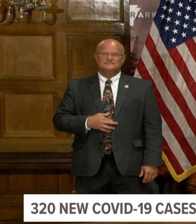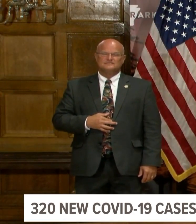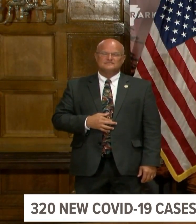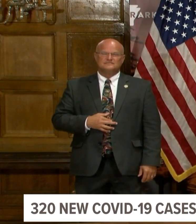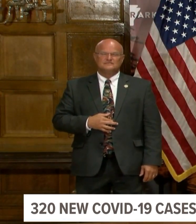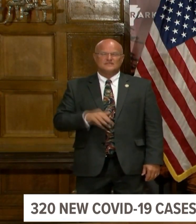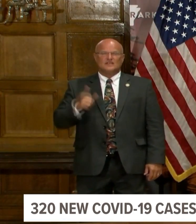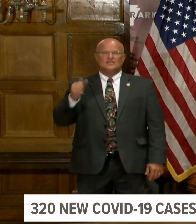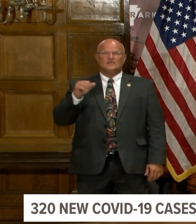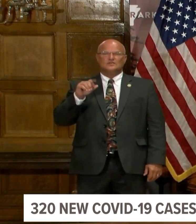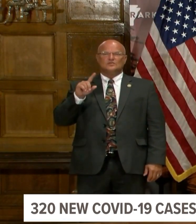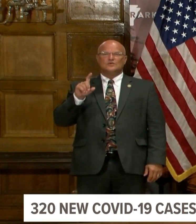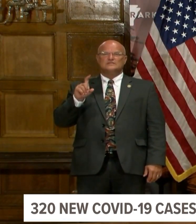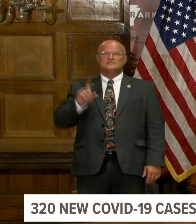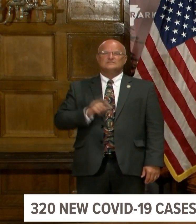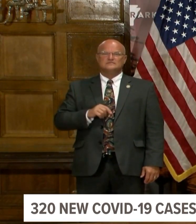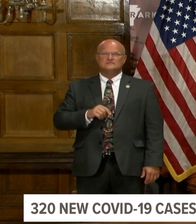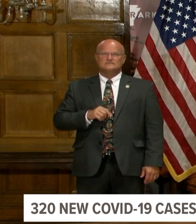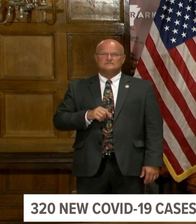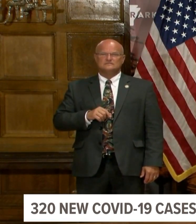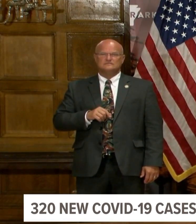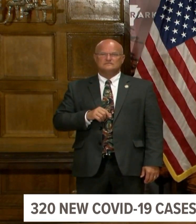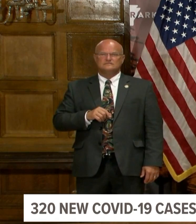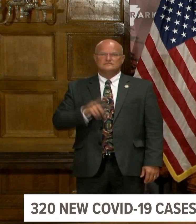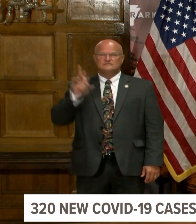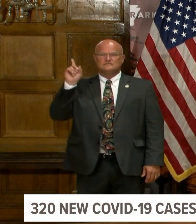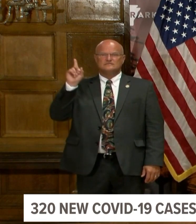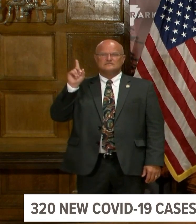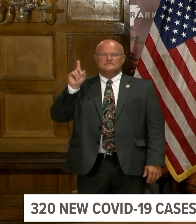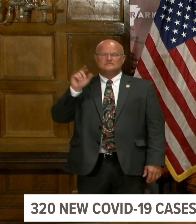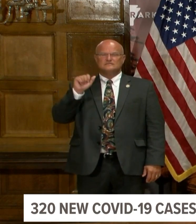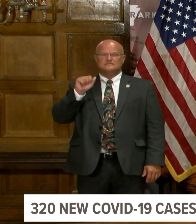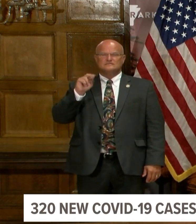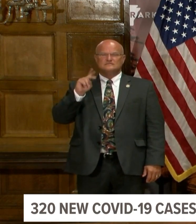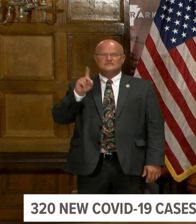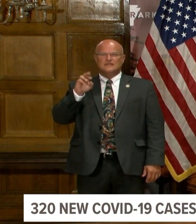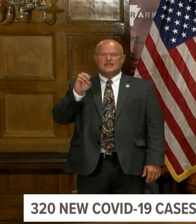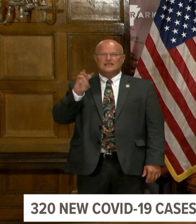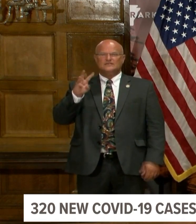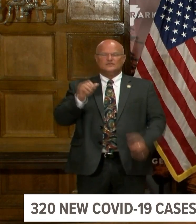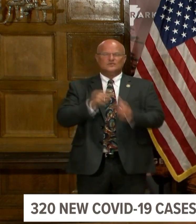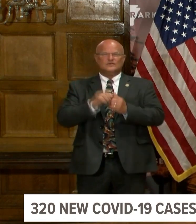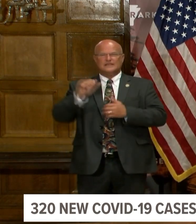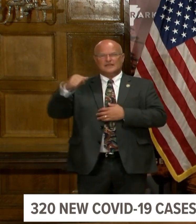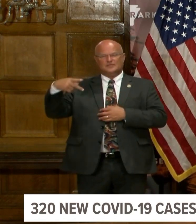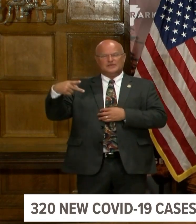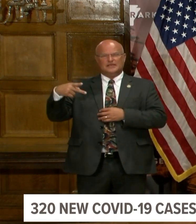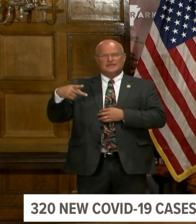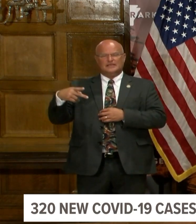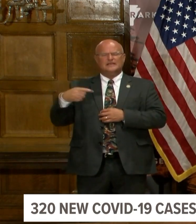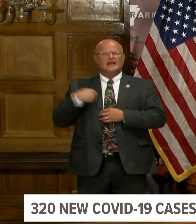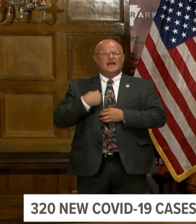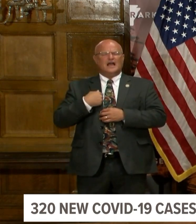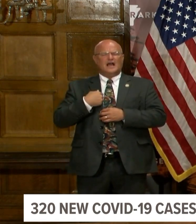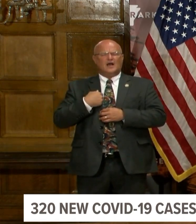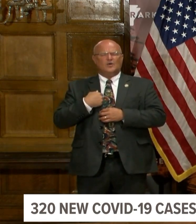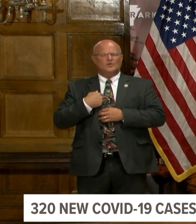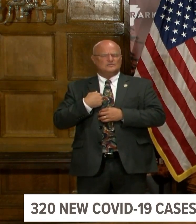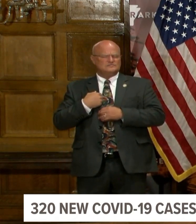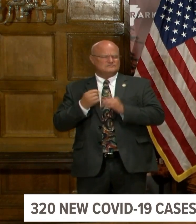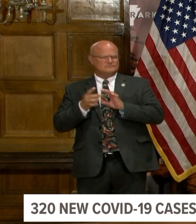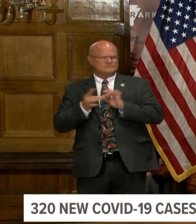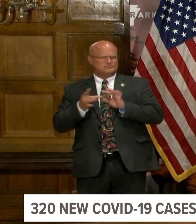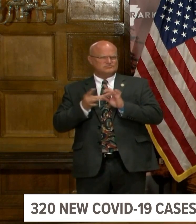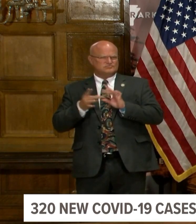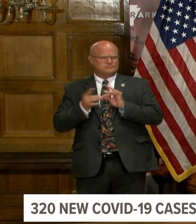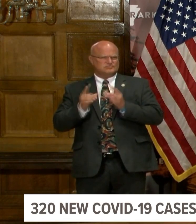Is there any other question? Yeah, Governor, this is Andrew with AP. Wanted to follow up with you. You talked last